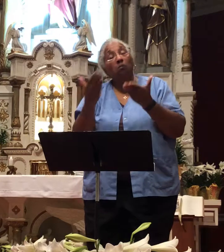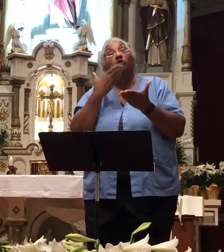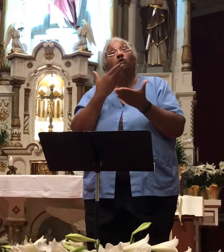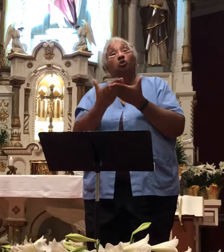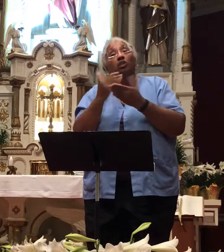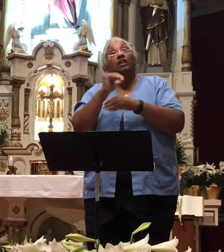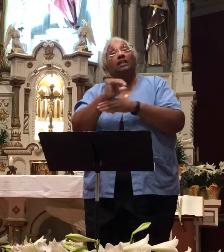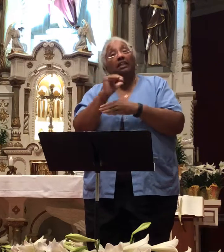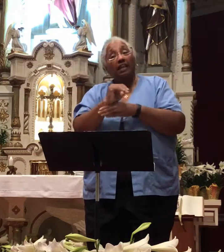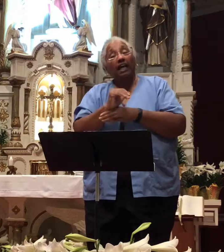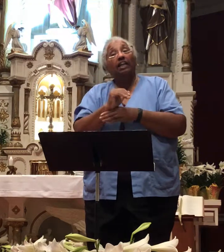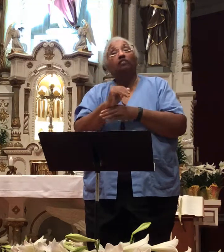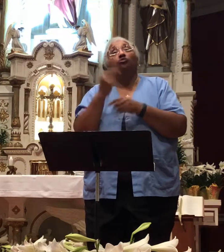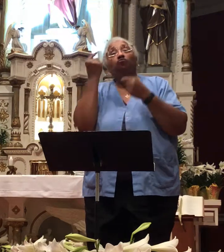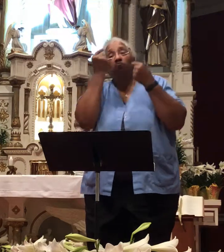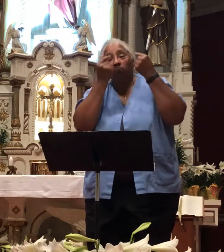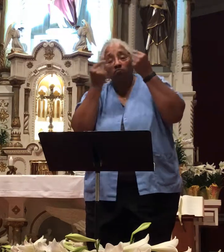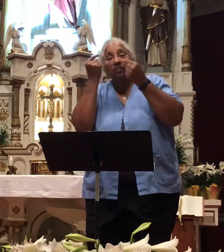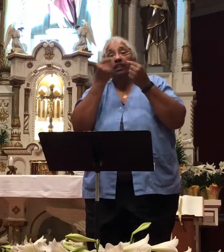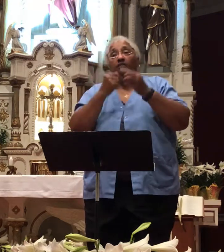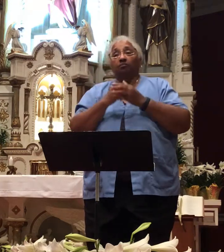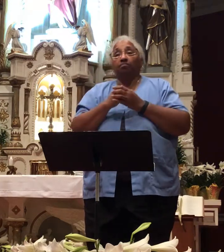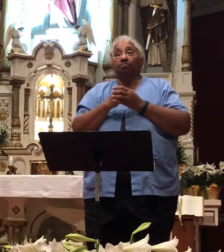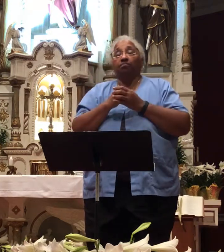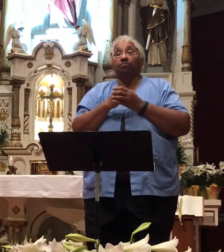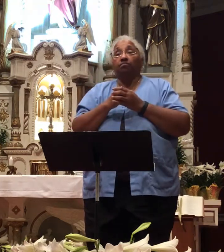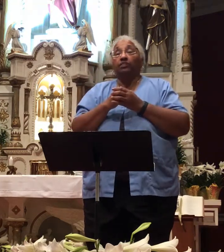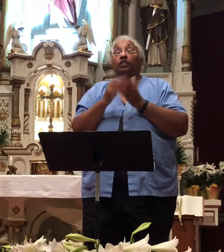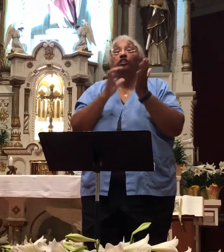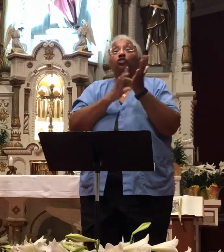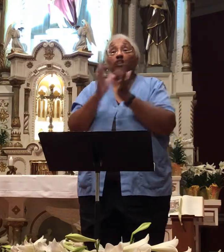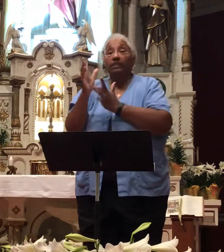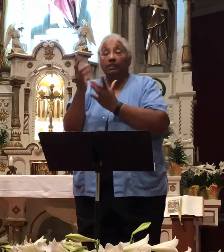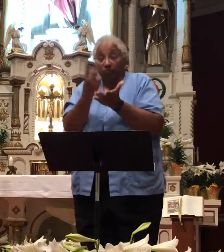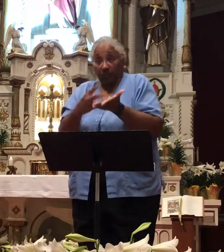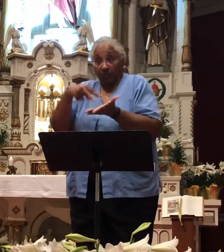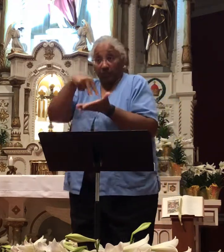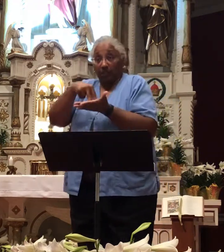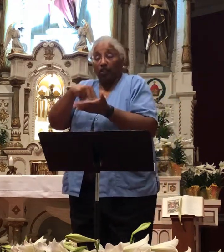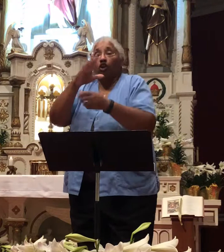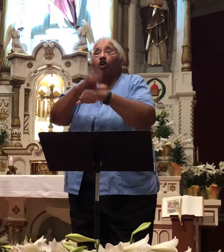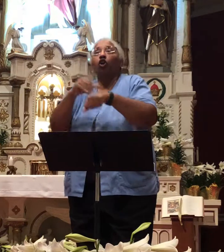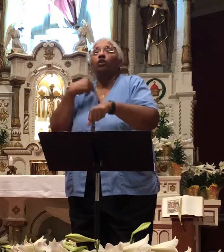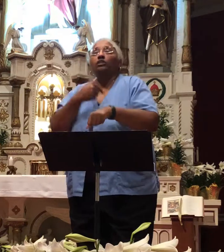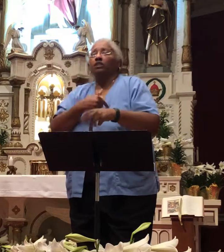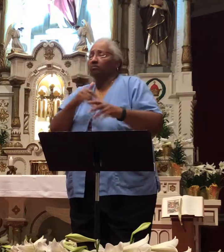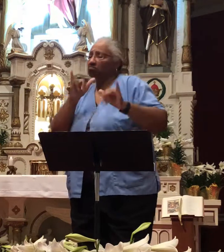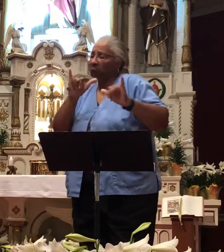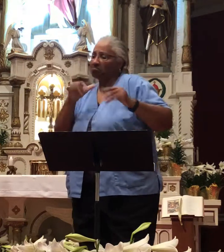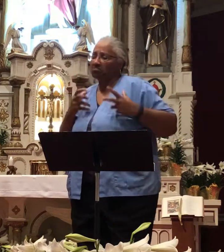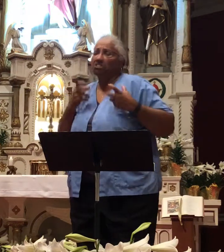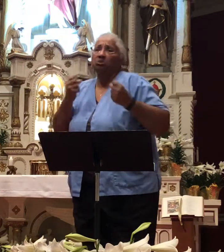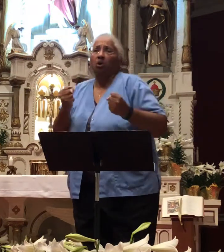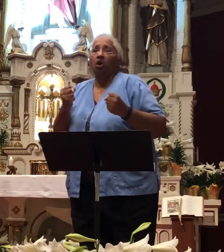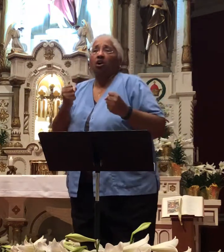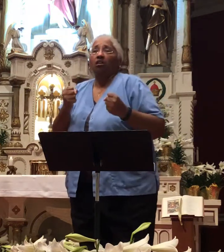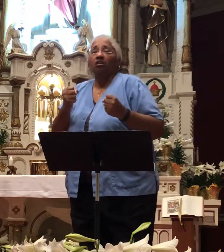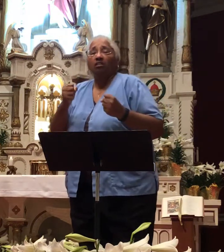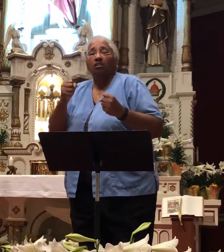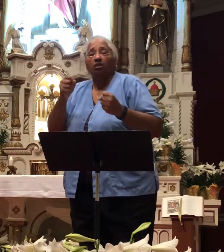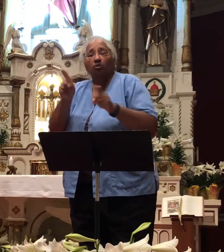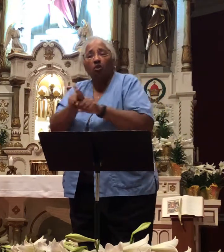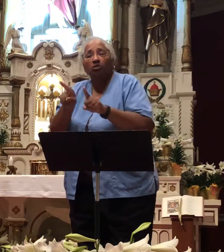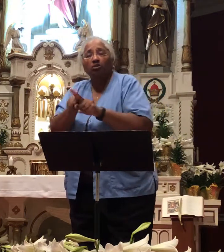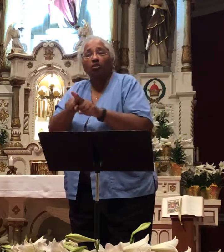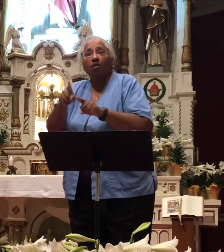The fact that the resurrection calls us to be courageous, to be strong, to realize that there is some great